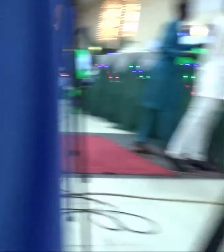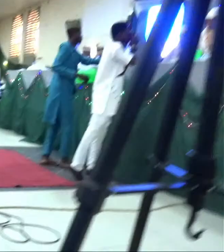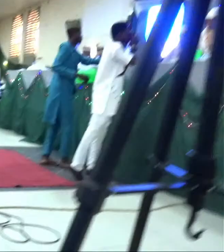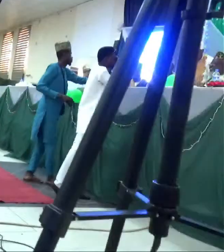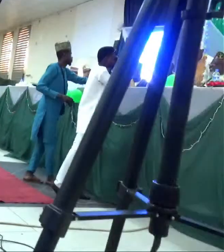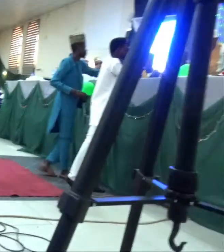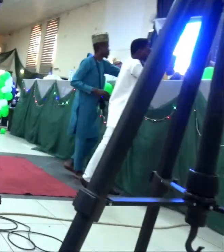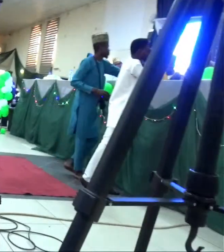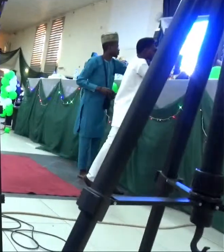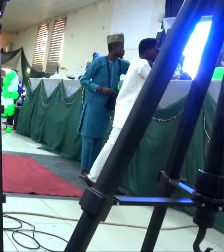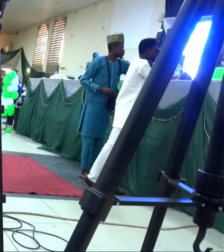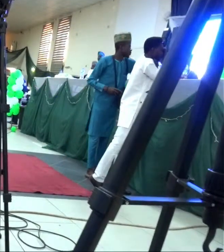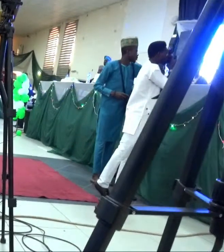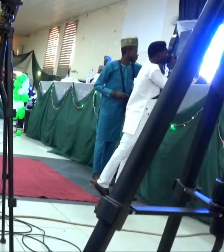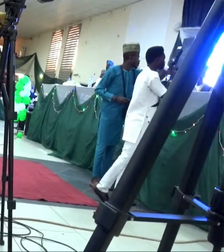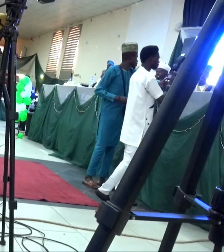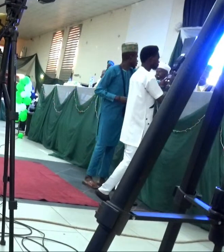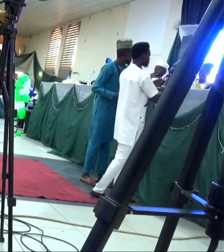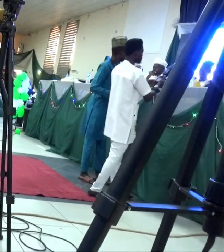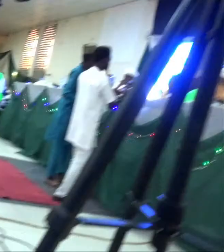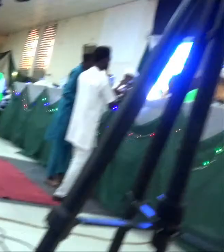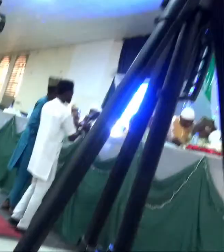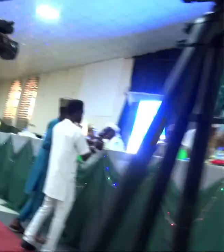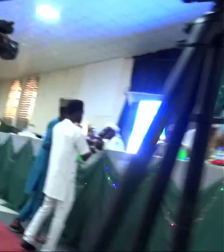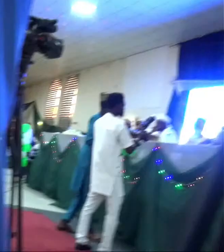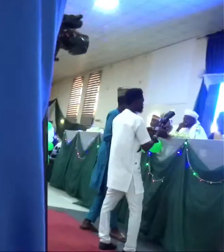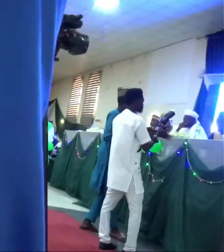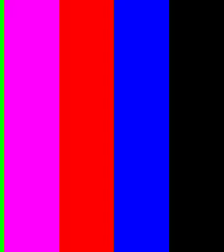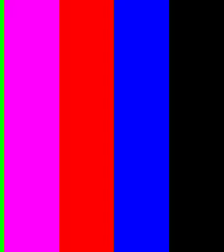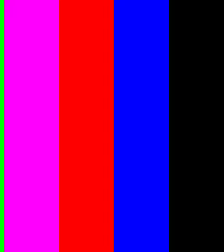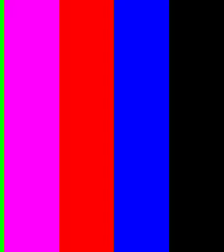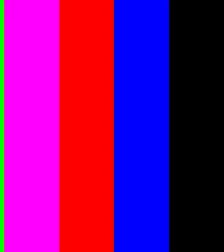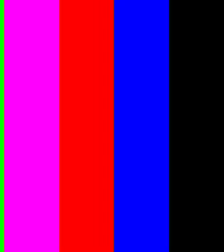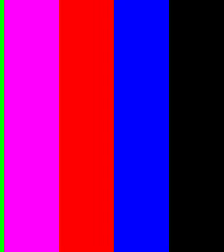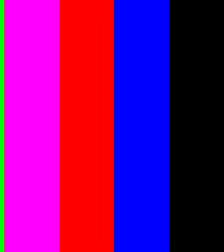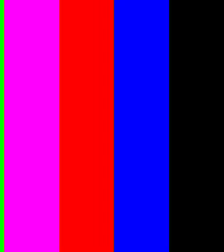sori gbogbo eyin baba wa patapata akiyin ayiyin alu.